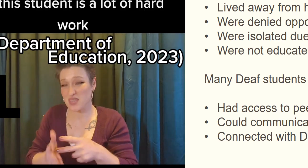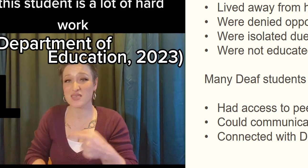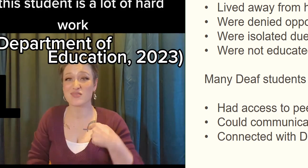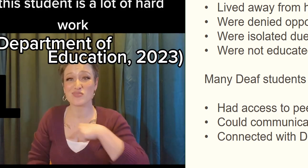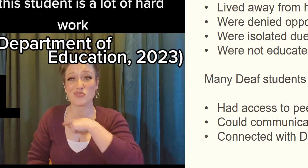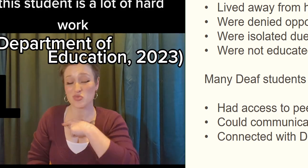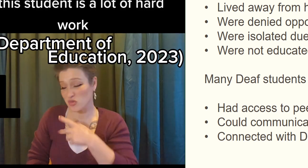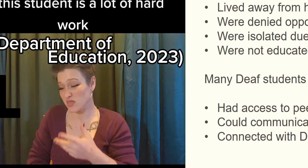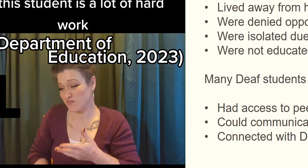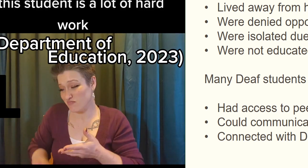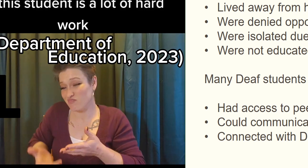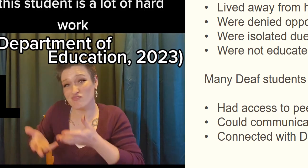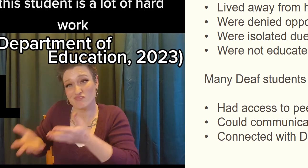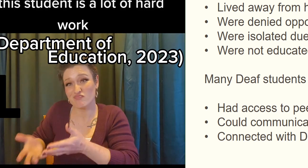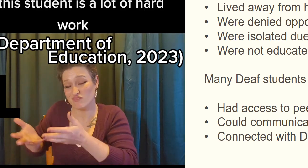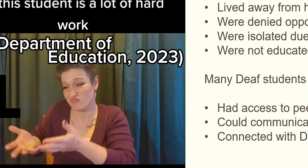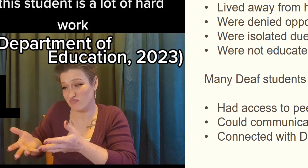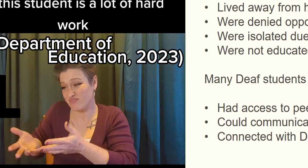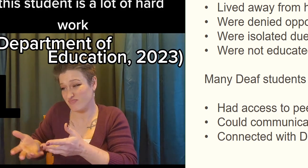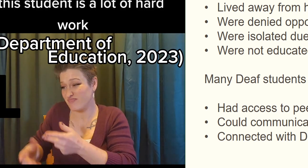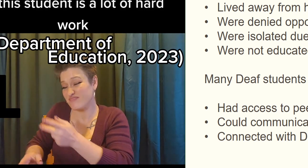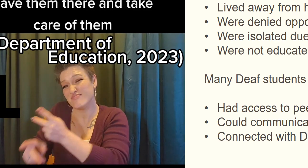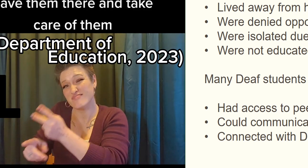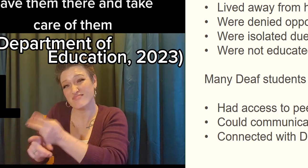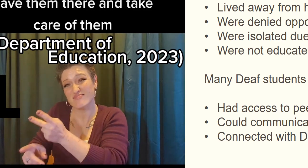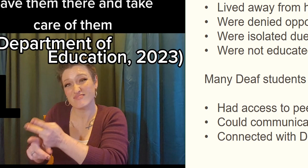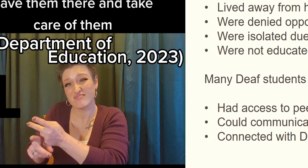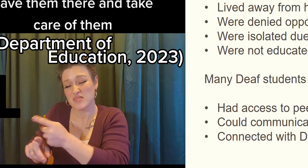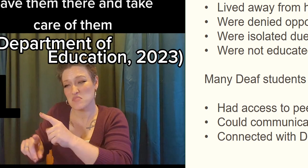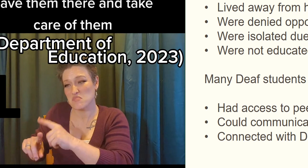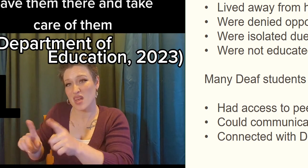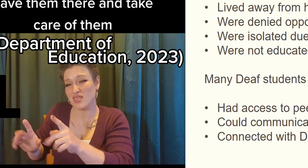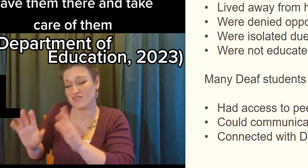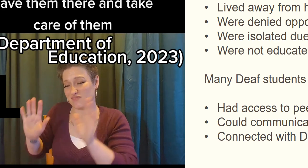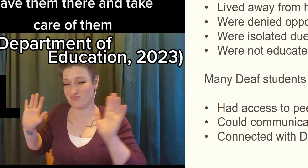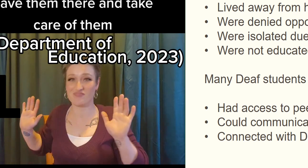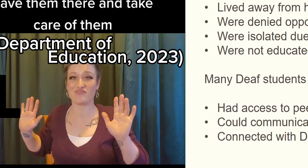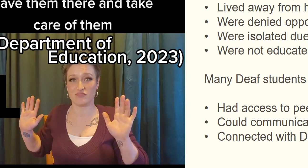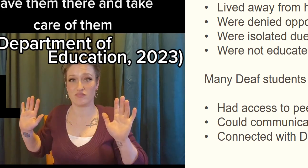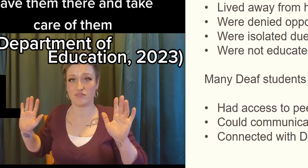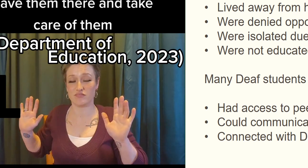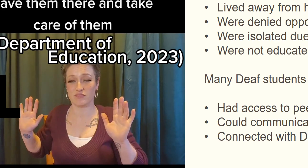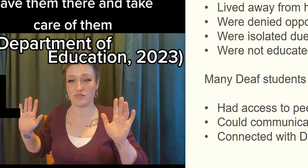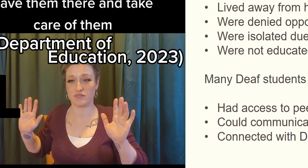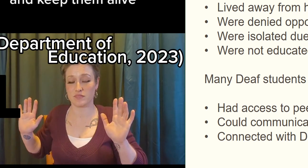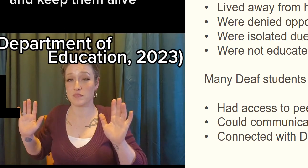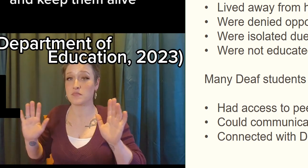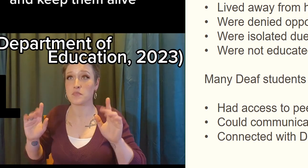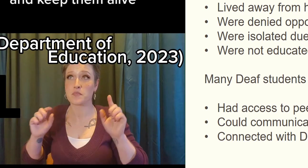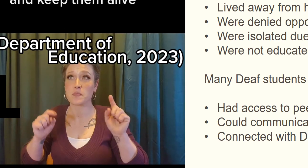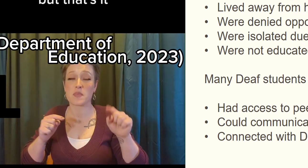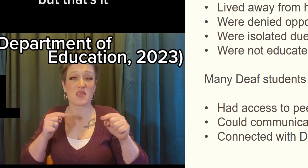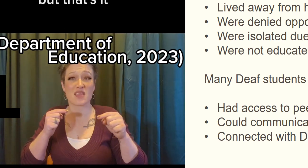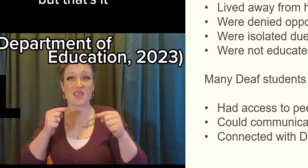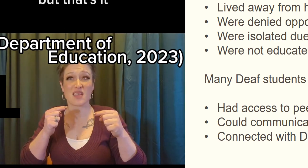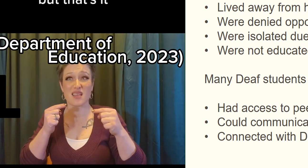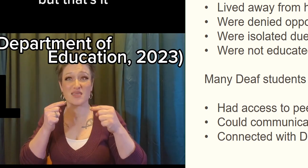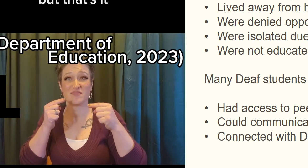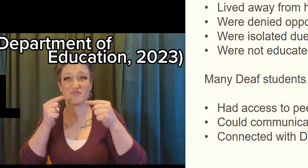was about, oh, this student is a lot of hard work, so we're just going to kind of leave them there and take care of them and keep them alive, but that's